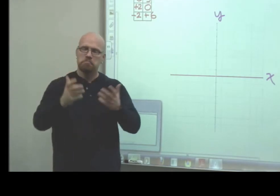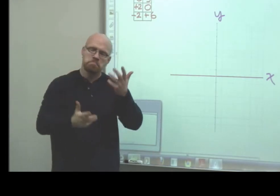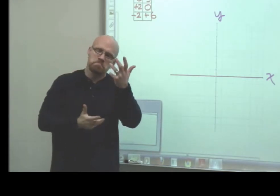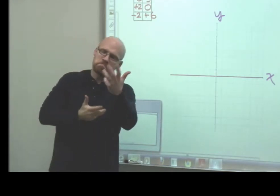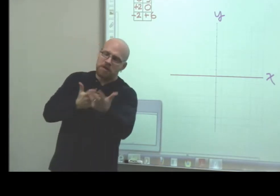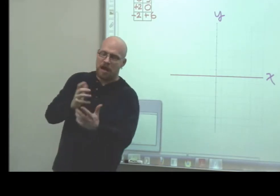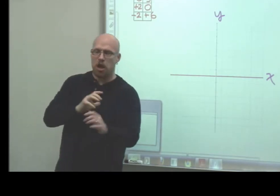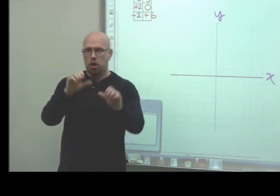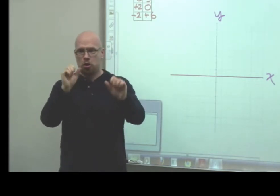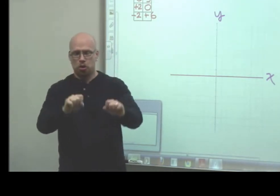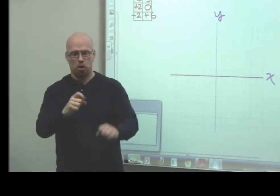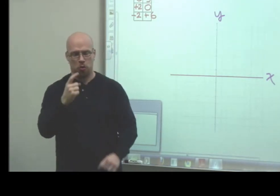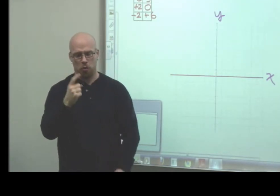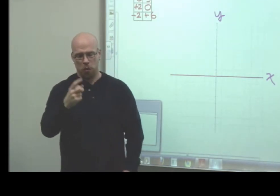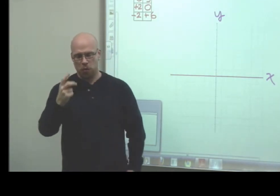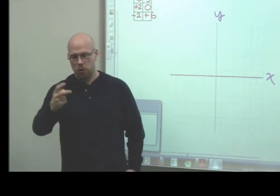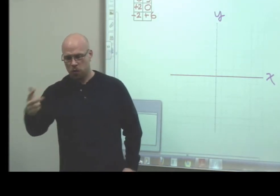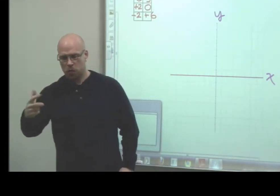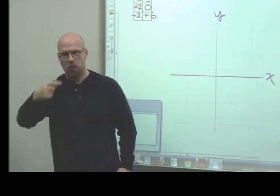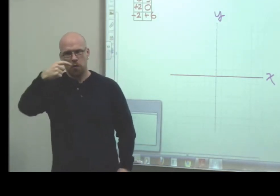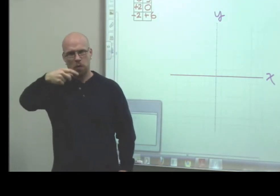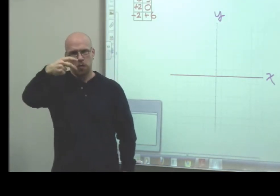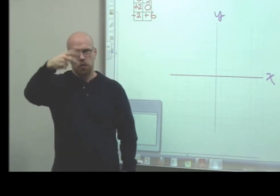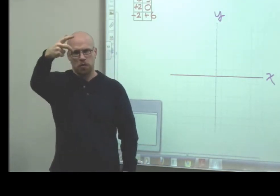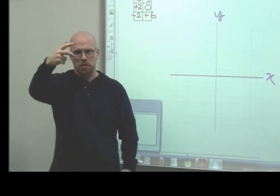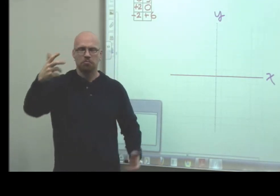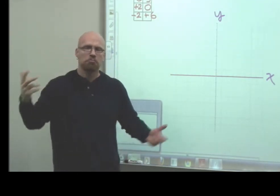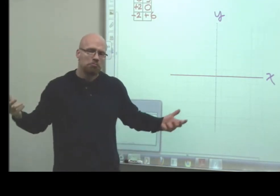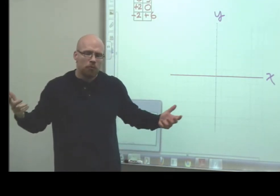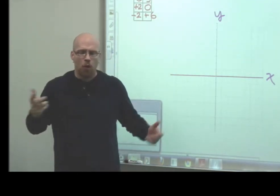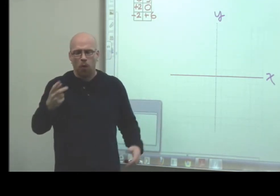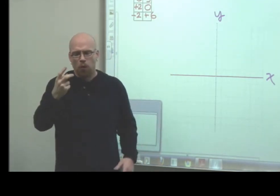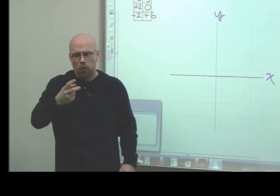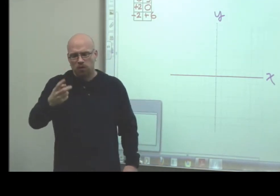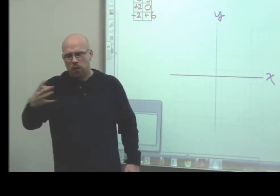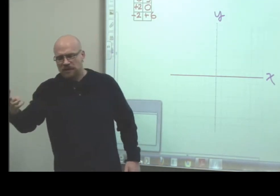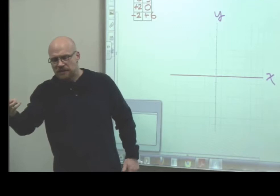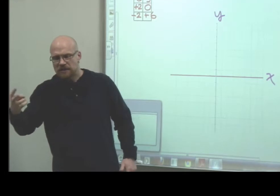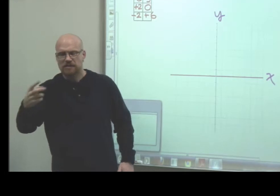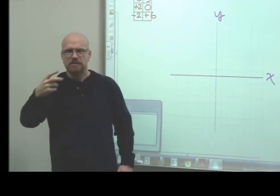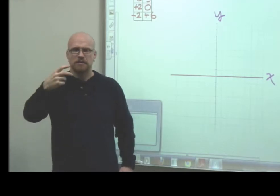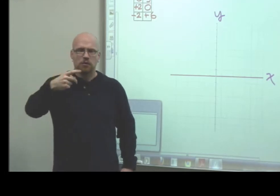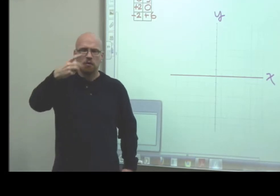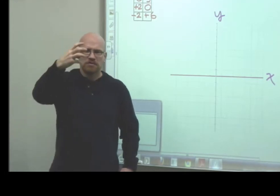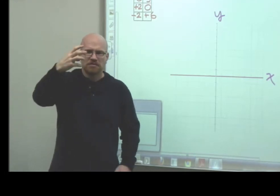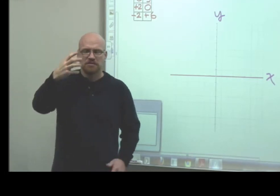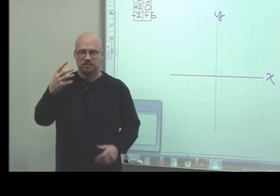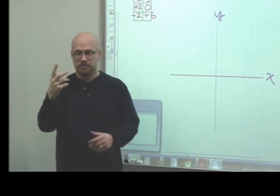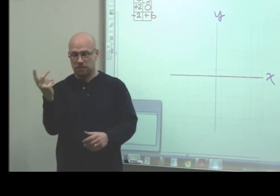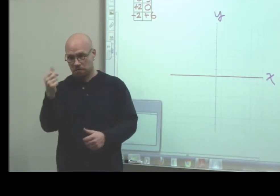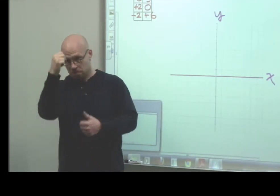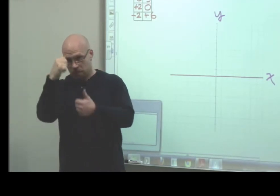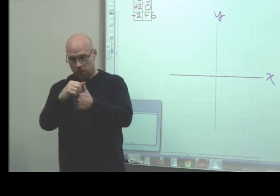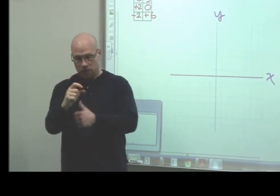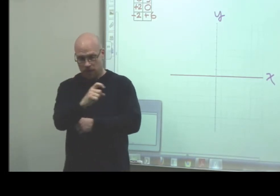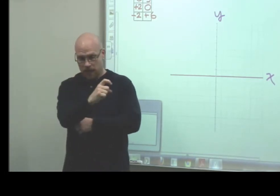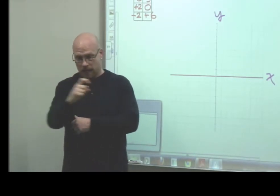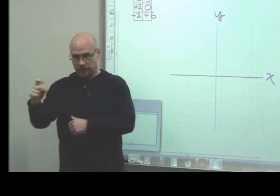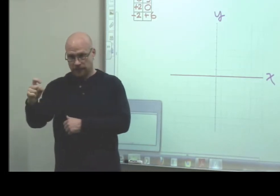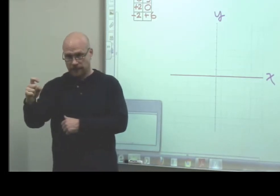Now, as we consider our scale, we can go up by 1, 1, 2, 3, 1, 2, 3. We can count by